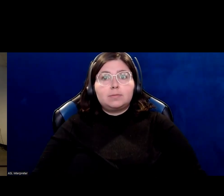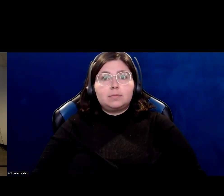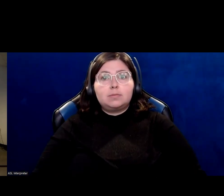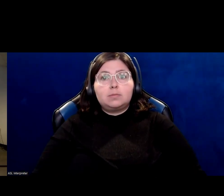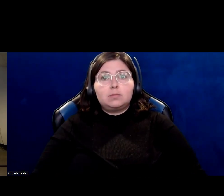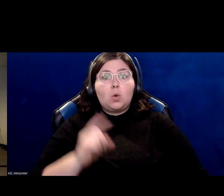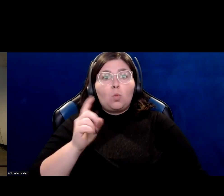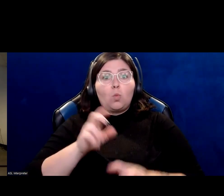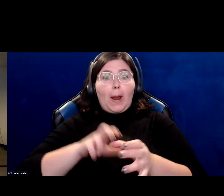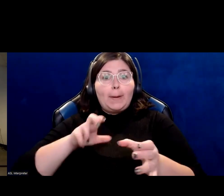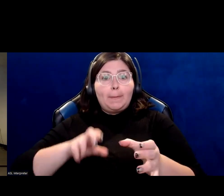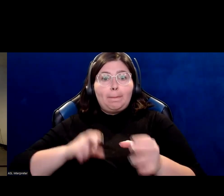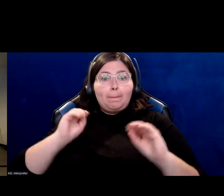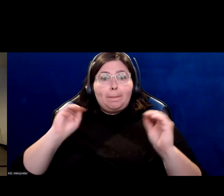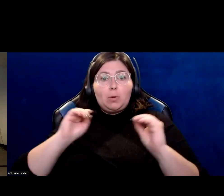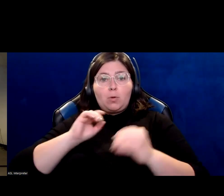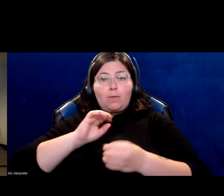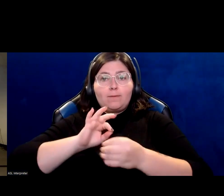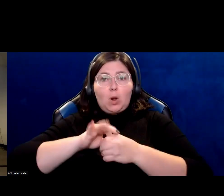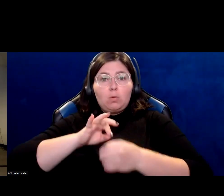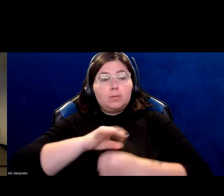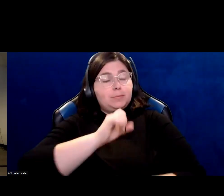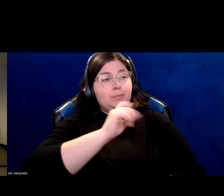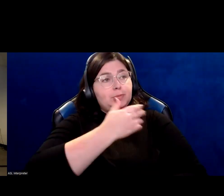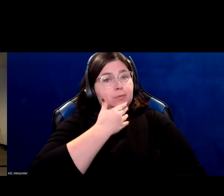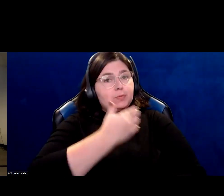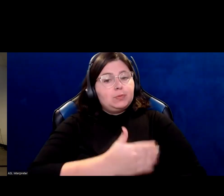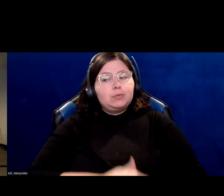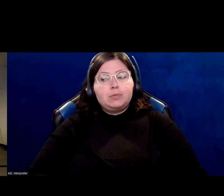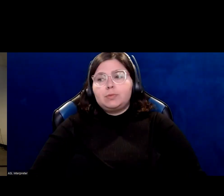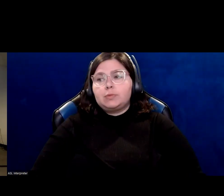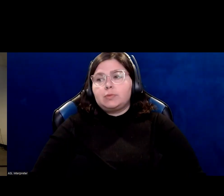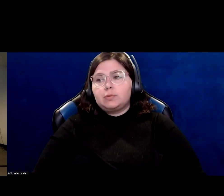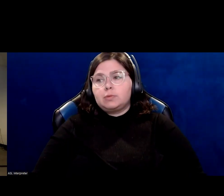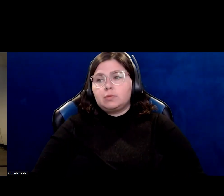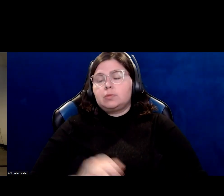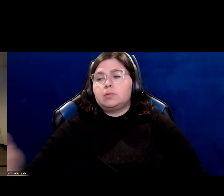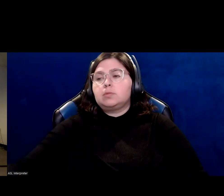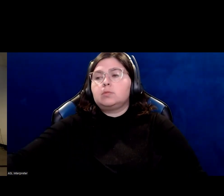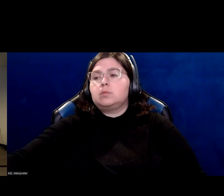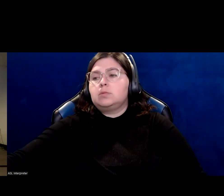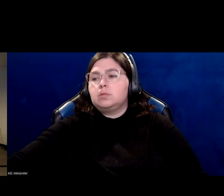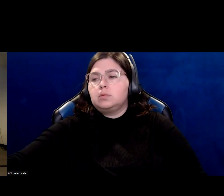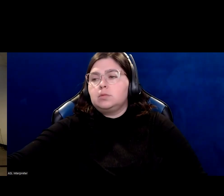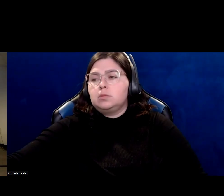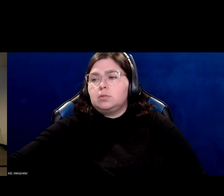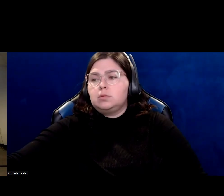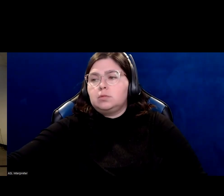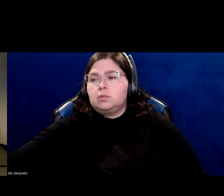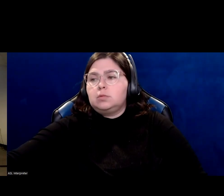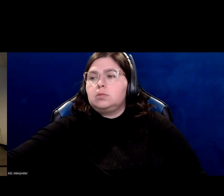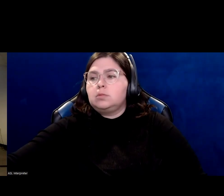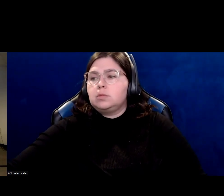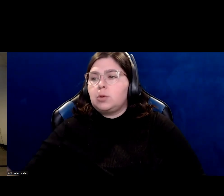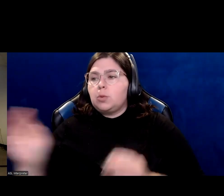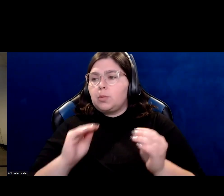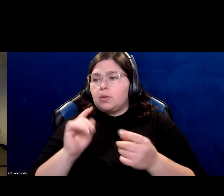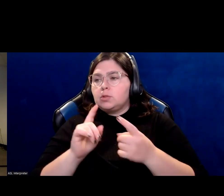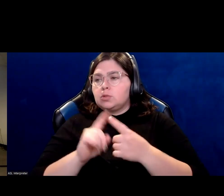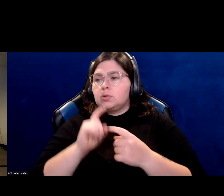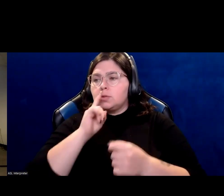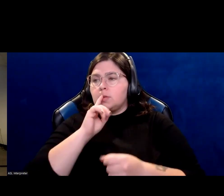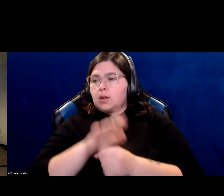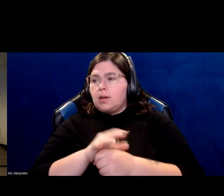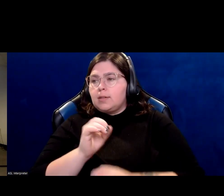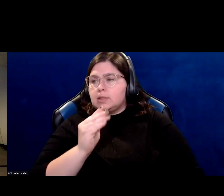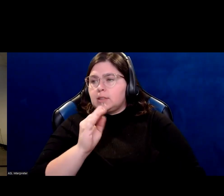One abstention. Okay, thank you. We'll move to confirmation of CEO approvals. All CEO